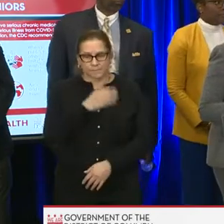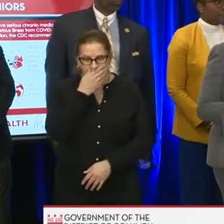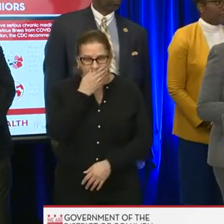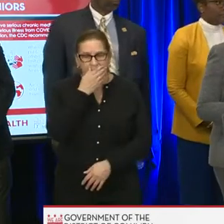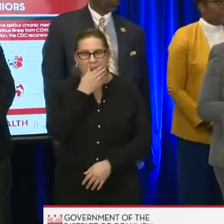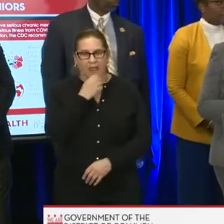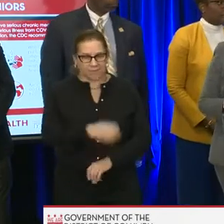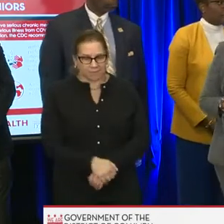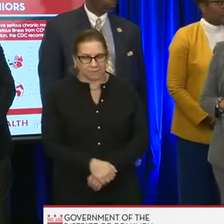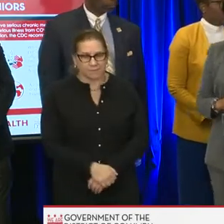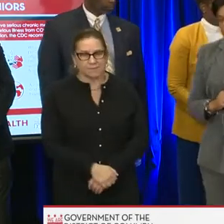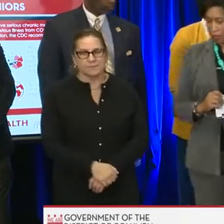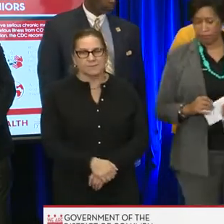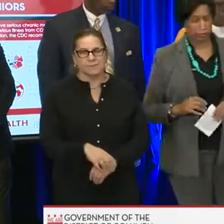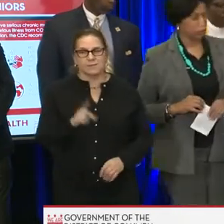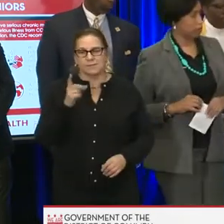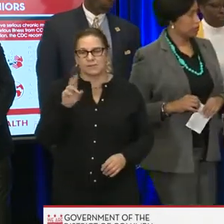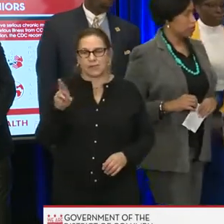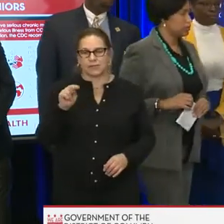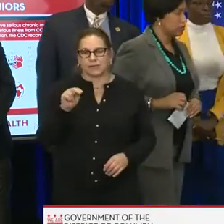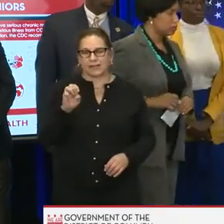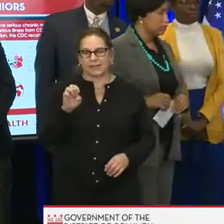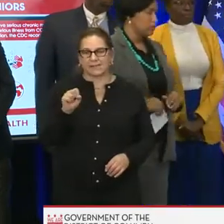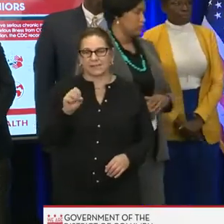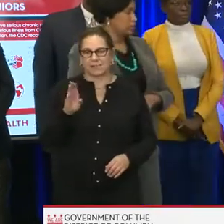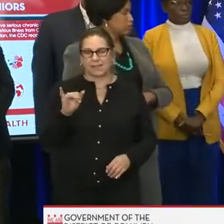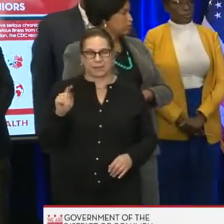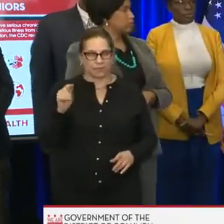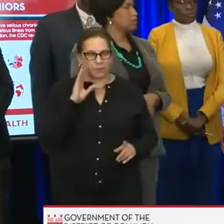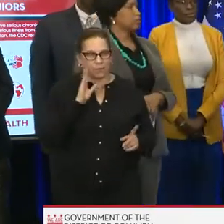Dr. Smith to address that.